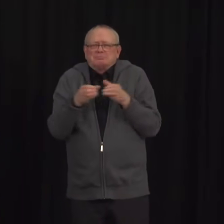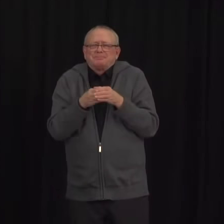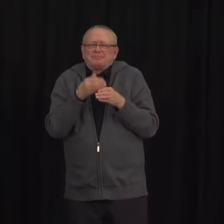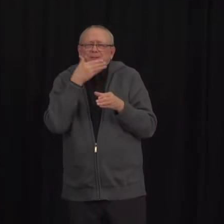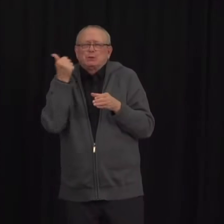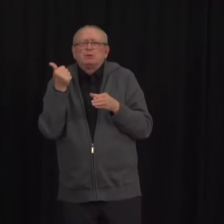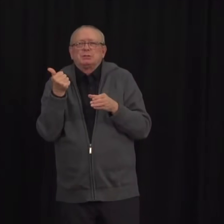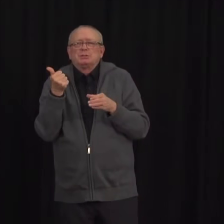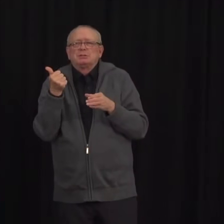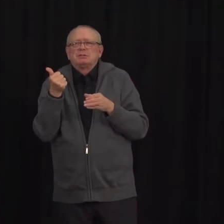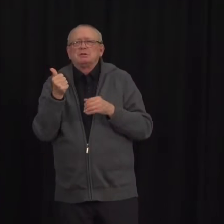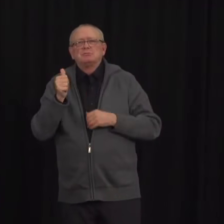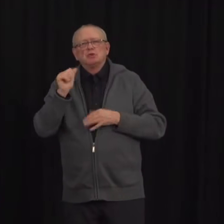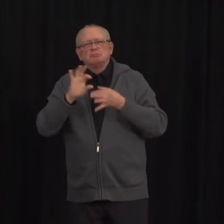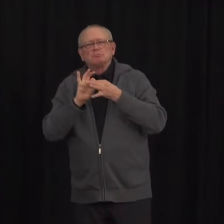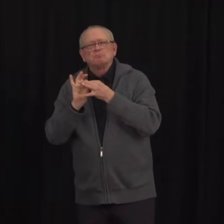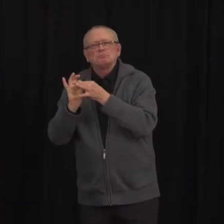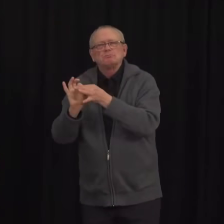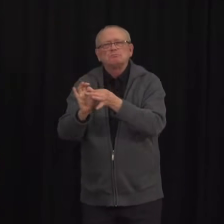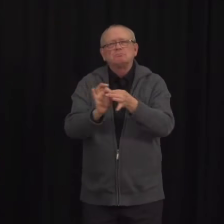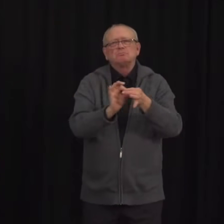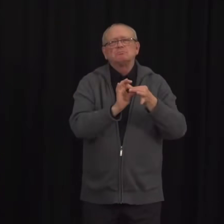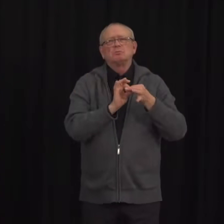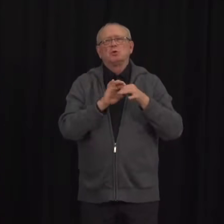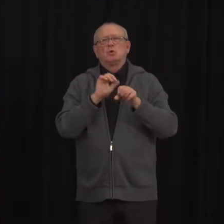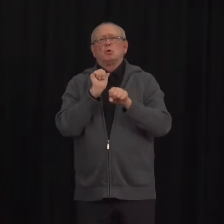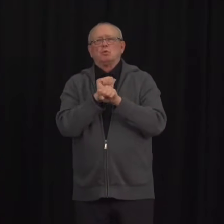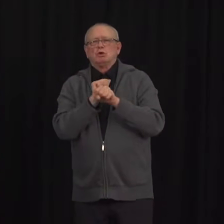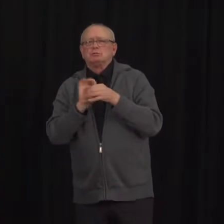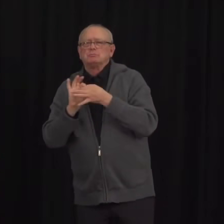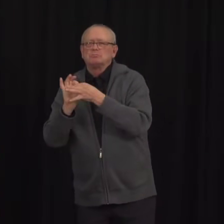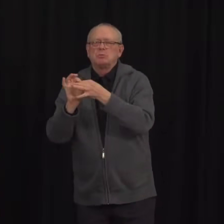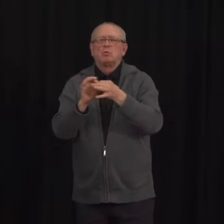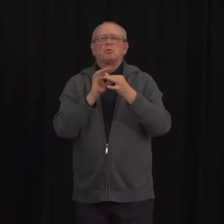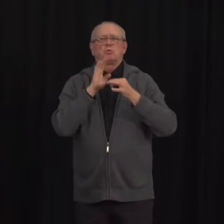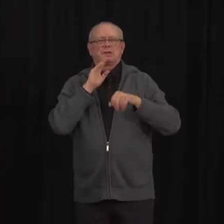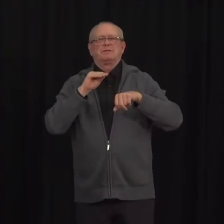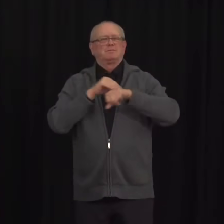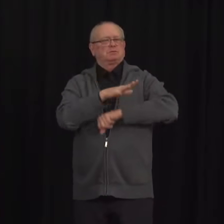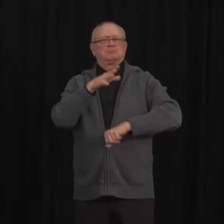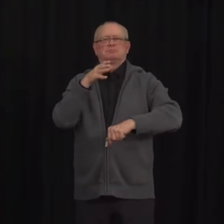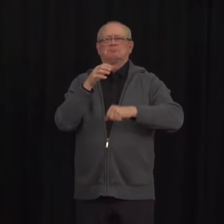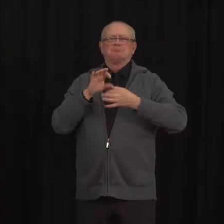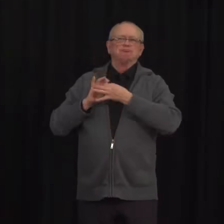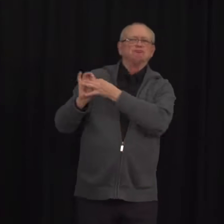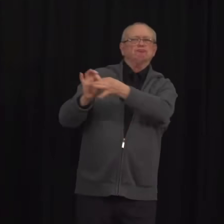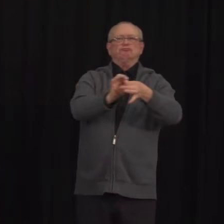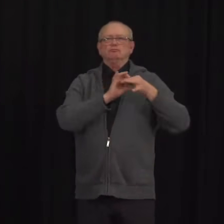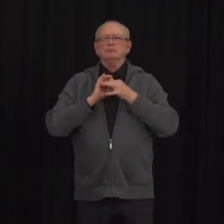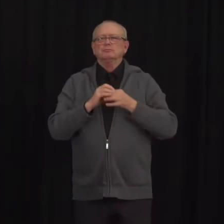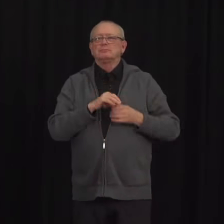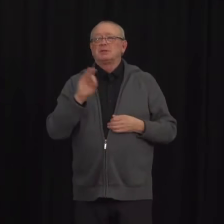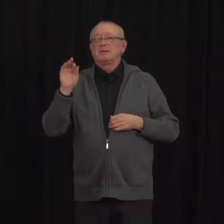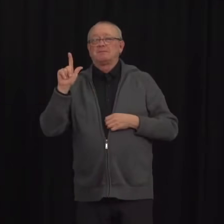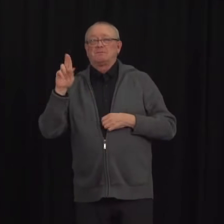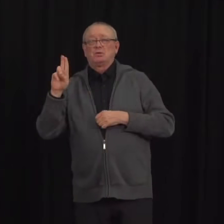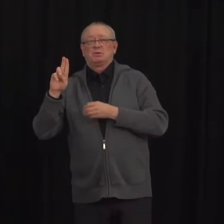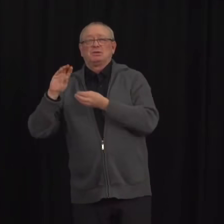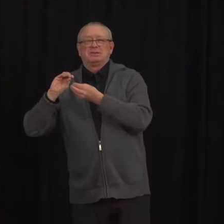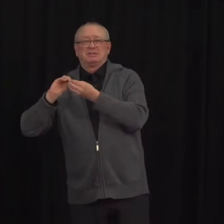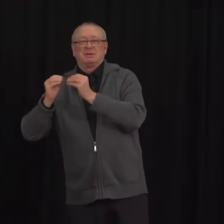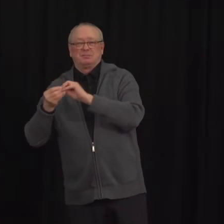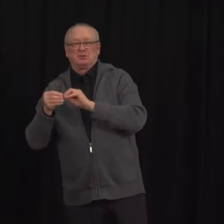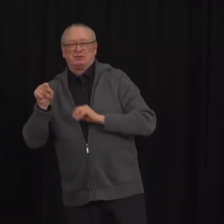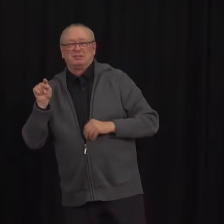part. We have great power when we work together. We are seeing this in our influenza numbers this year. We have called